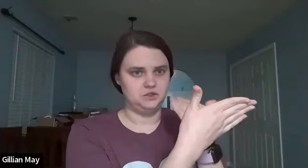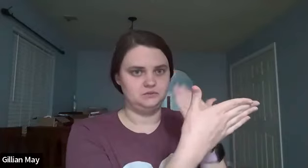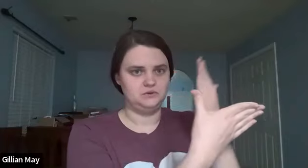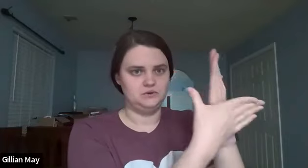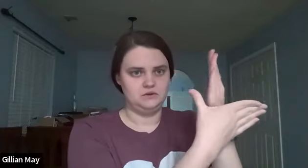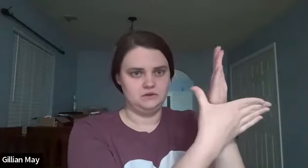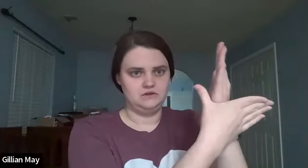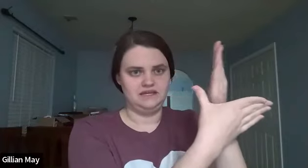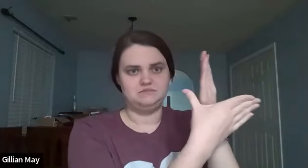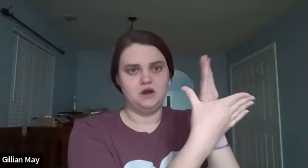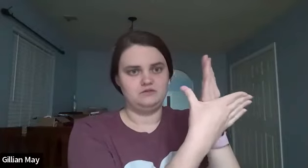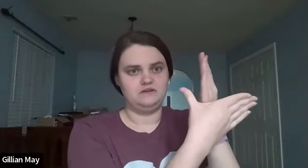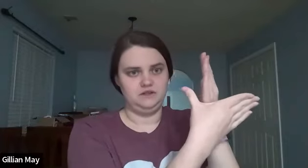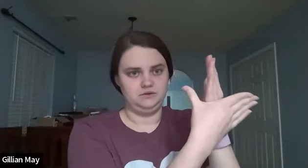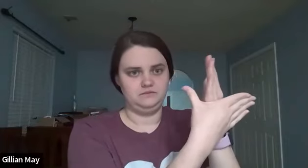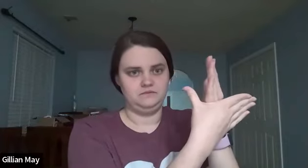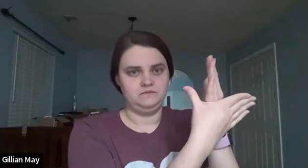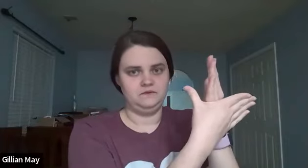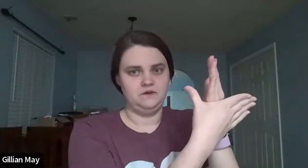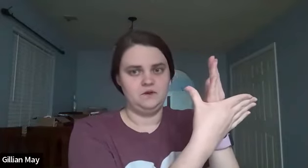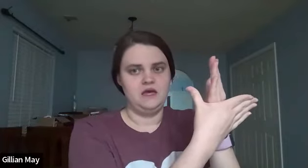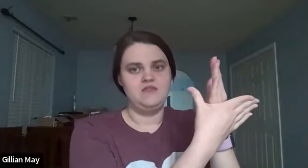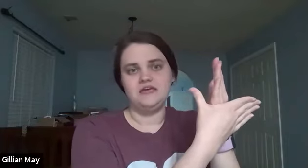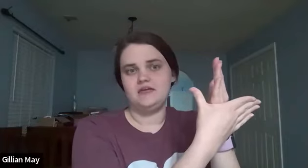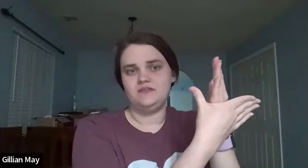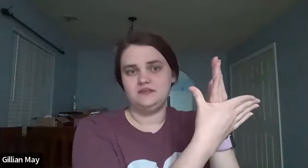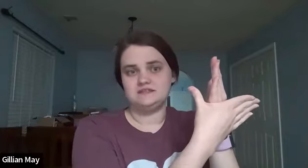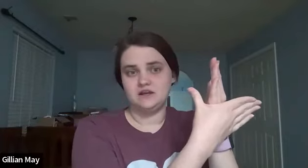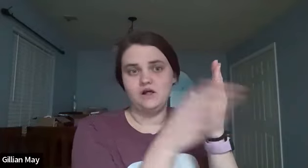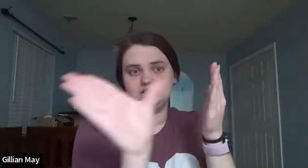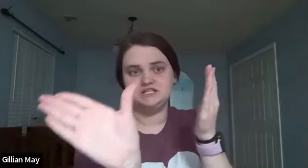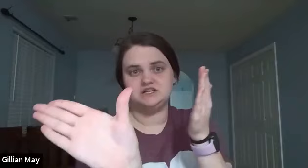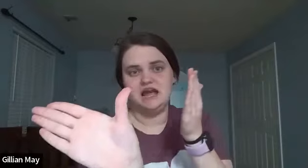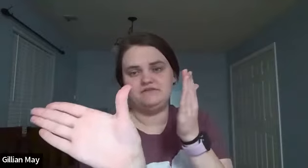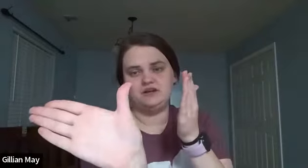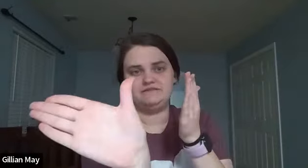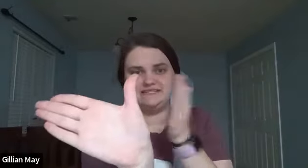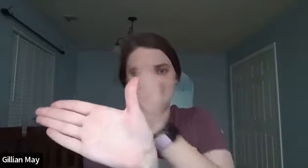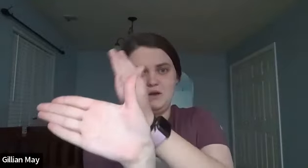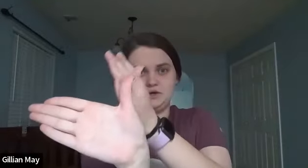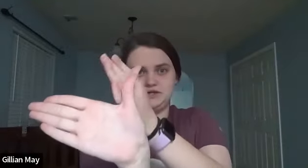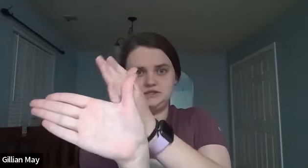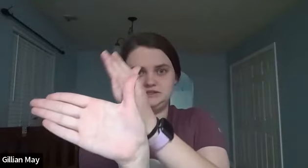you, like it's bothering you. And then the psychology is going to have your hand facing outward.